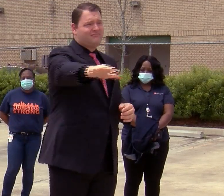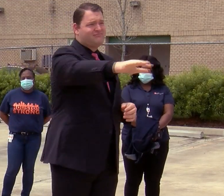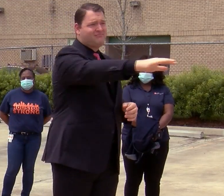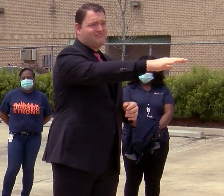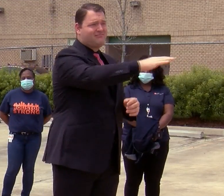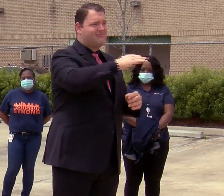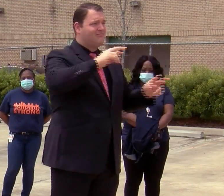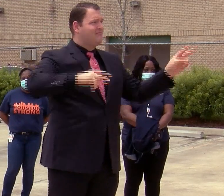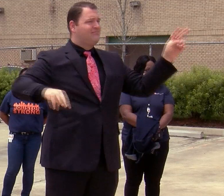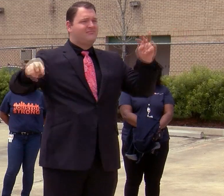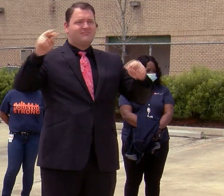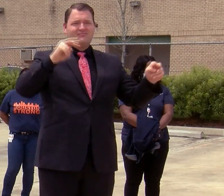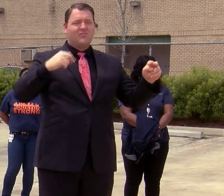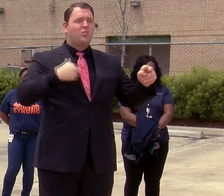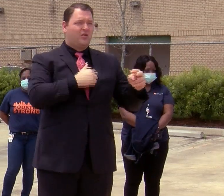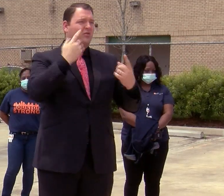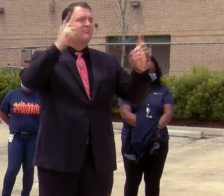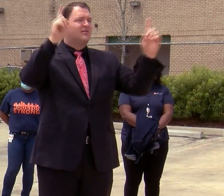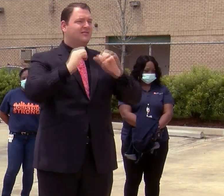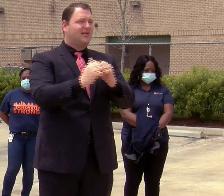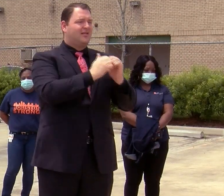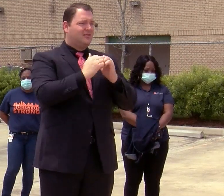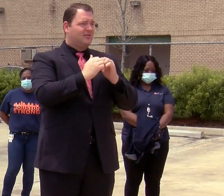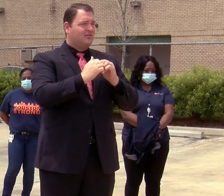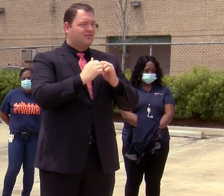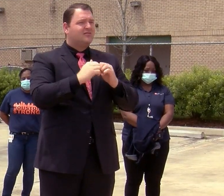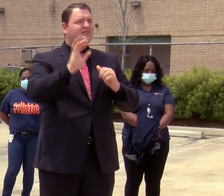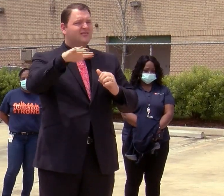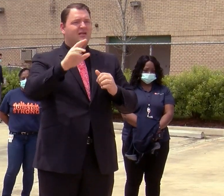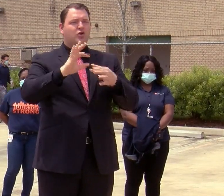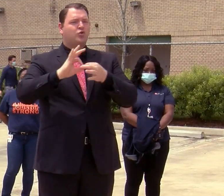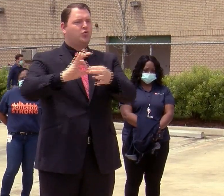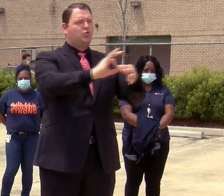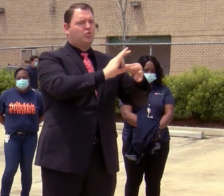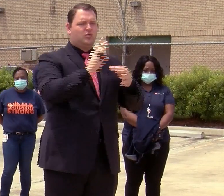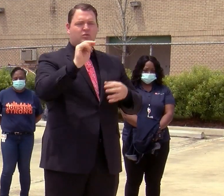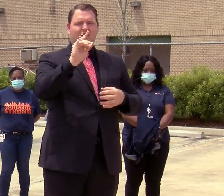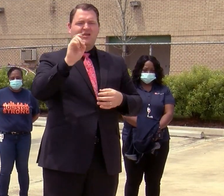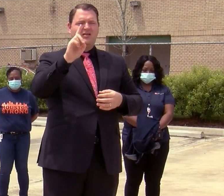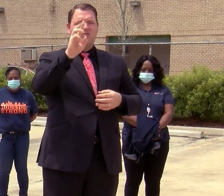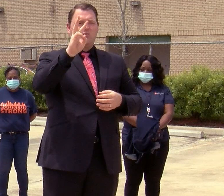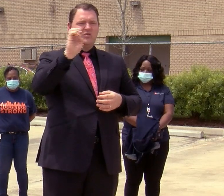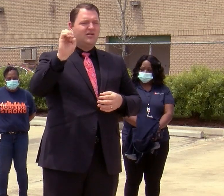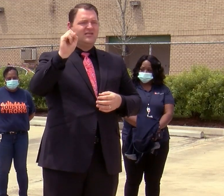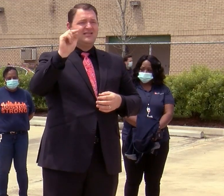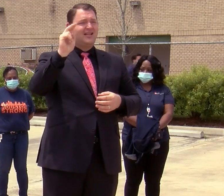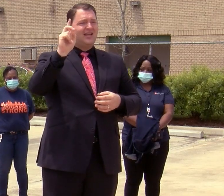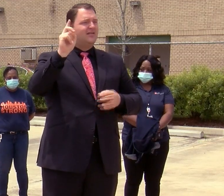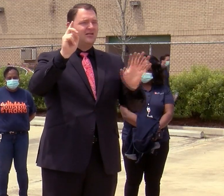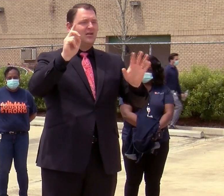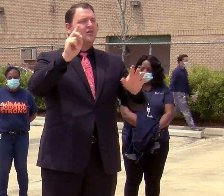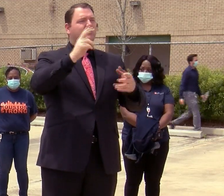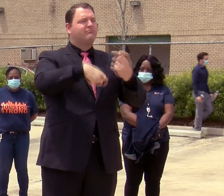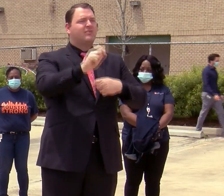United, we can. Not just we stand, but united we can. United, we can have the